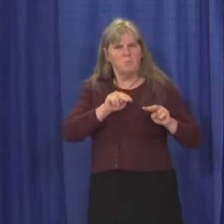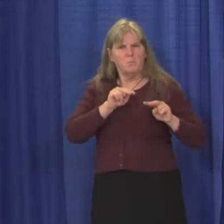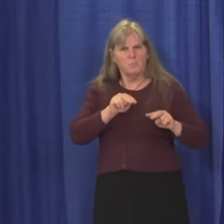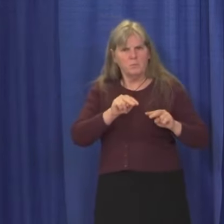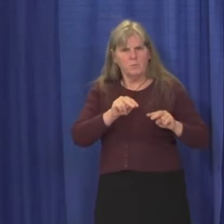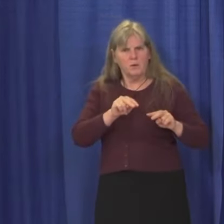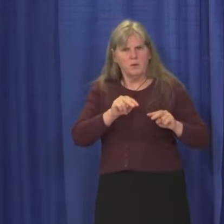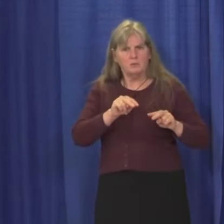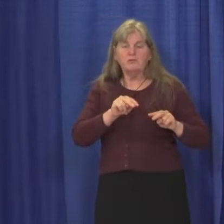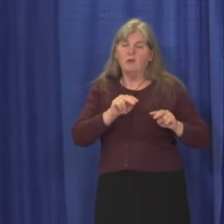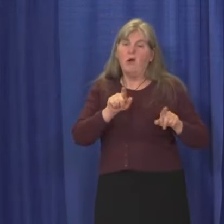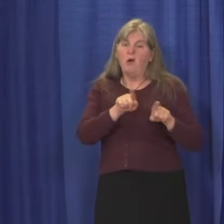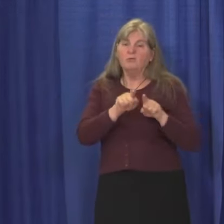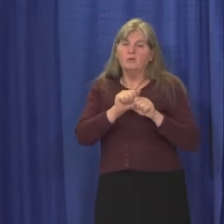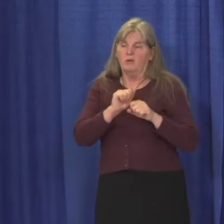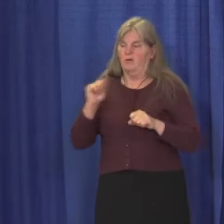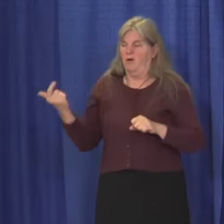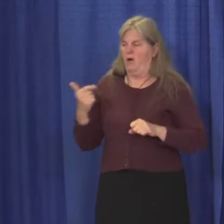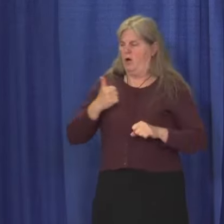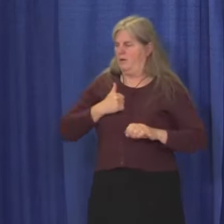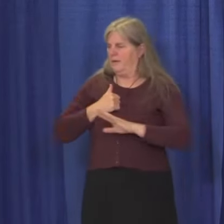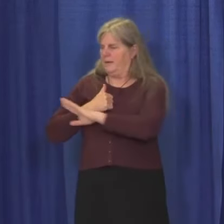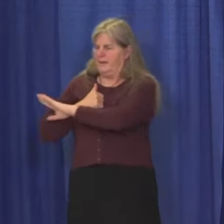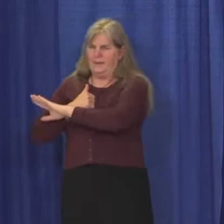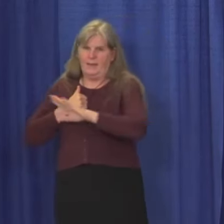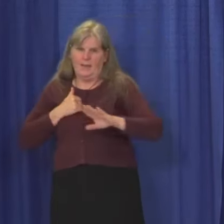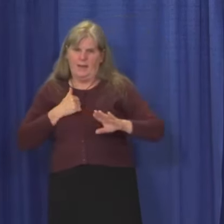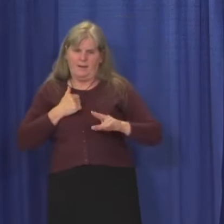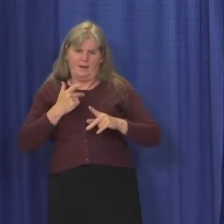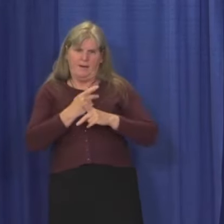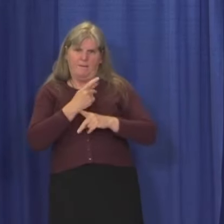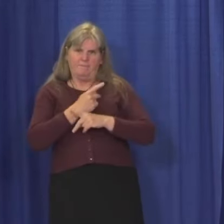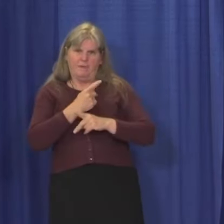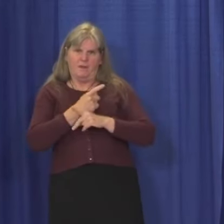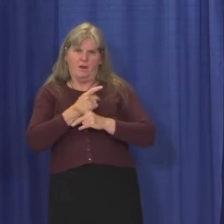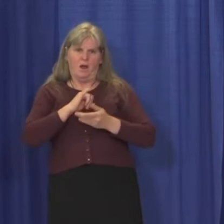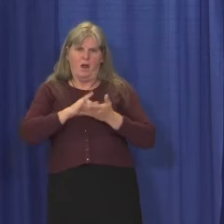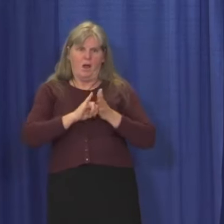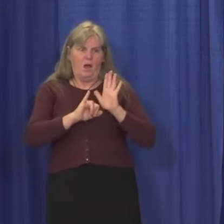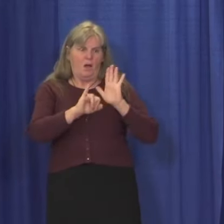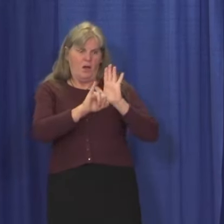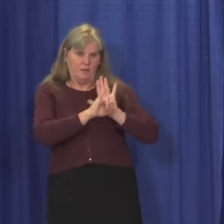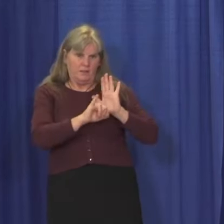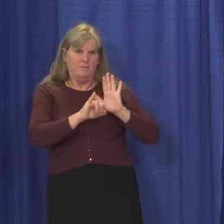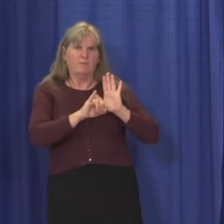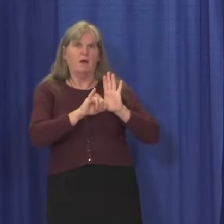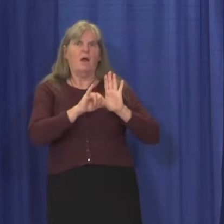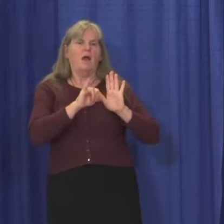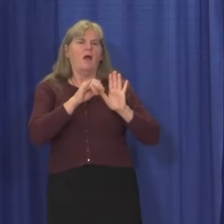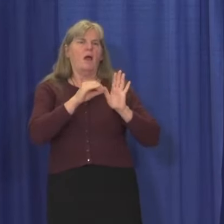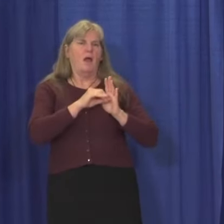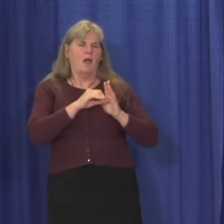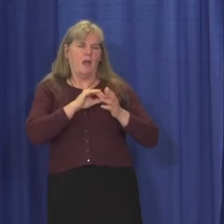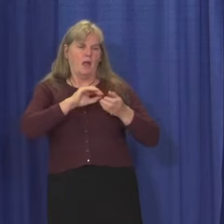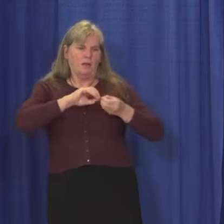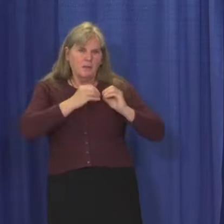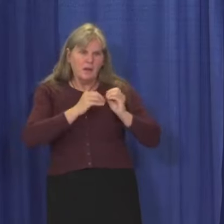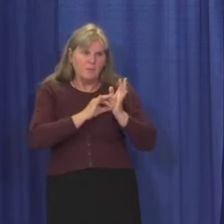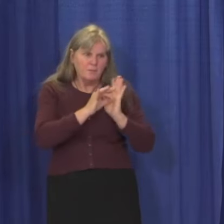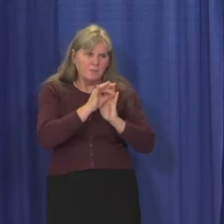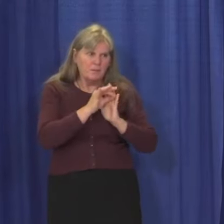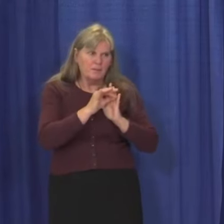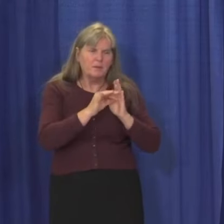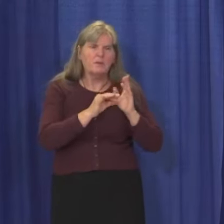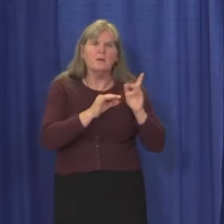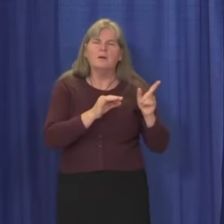the rest of the country, mechanisms for definition and surveillance, and then appropriate follow-up and care. Of course, people always do